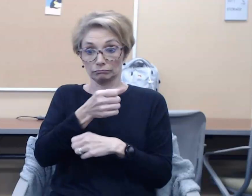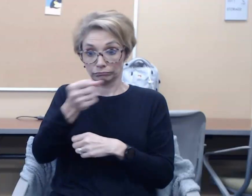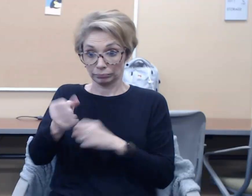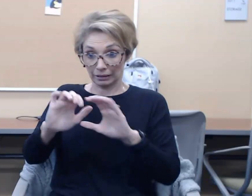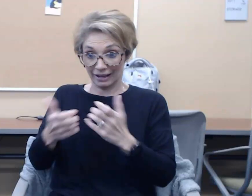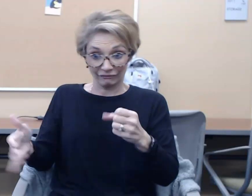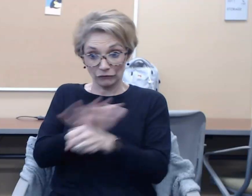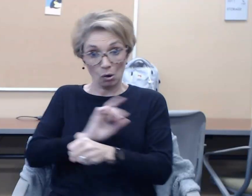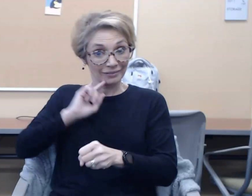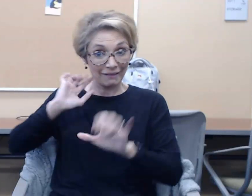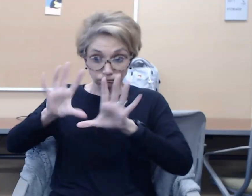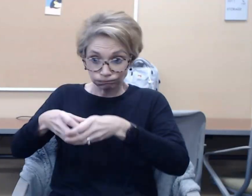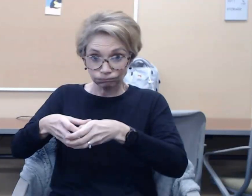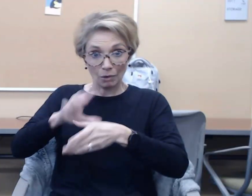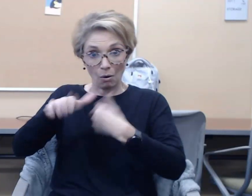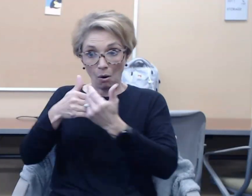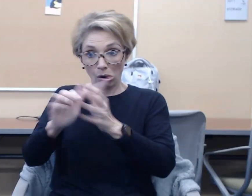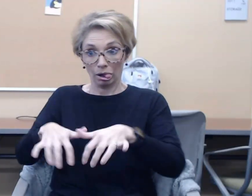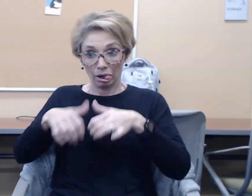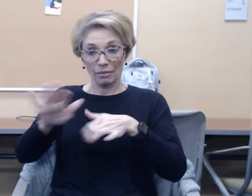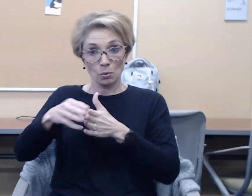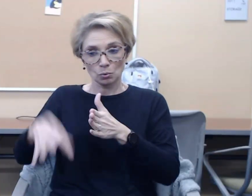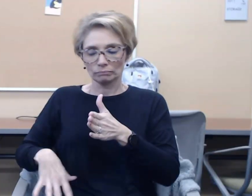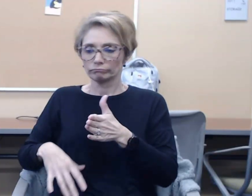students. They're pretty much with hearing peers all day.